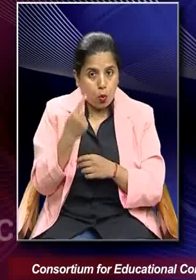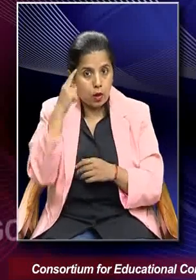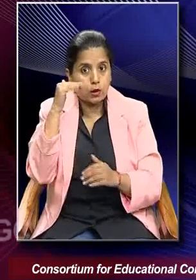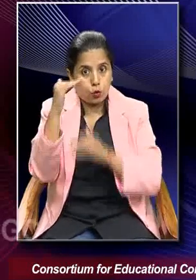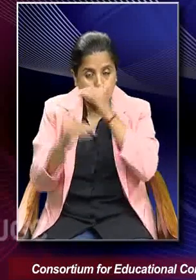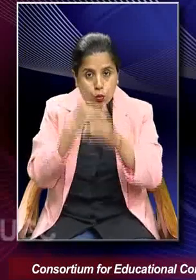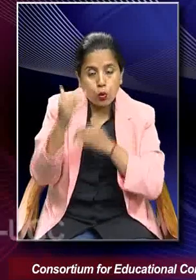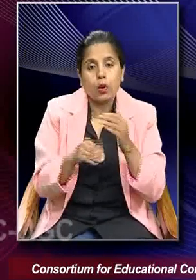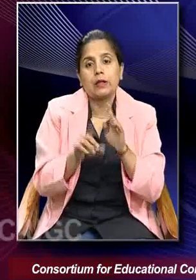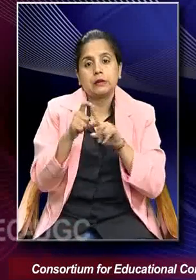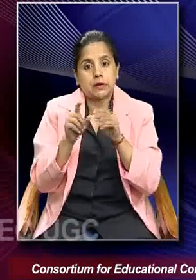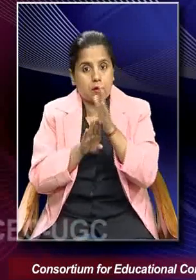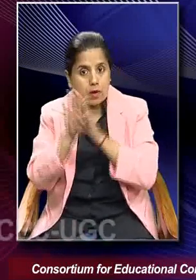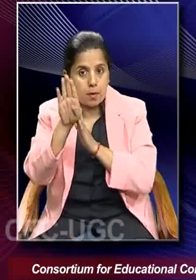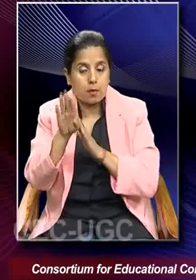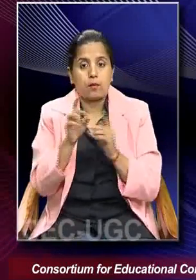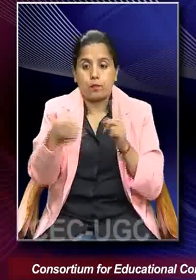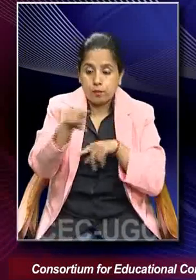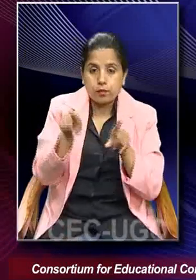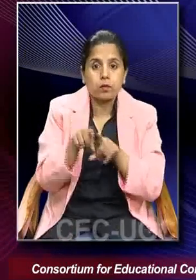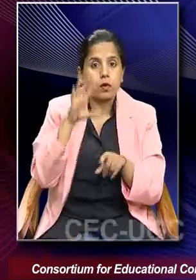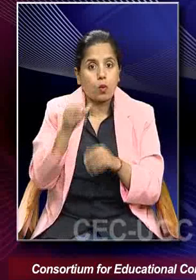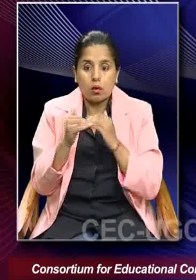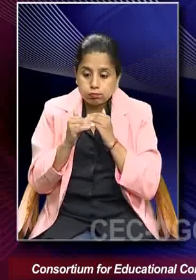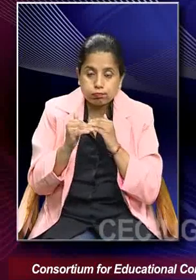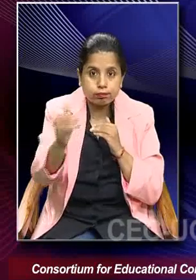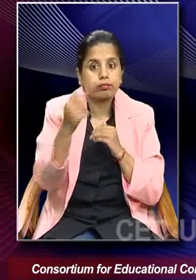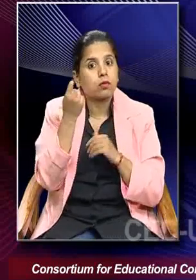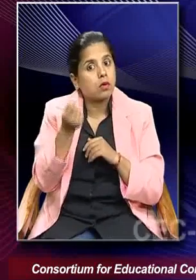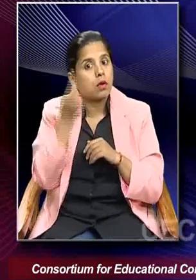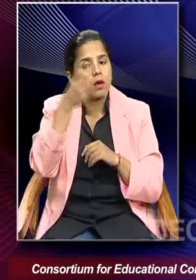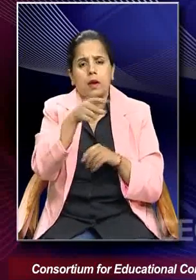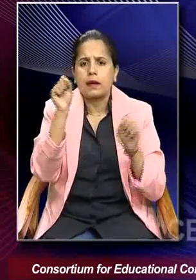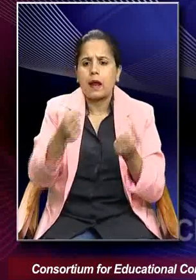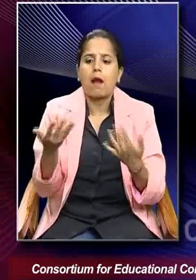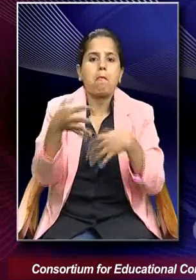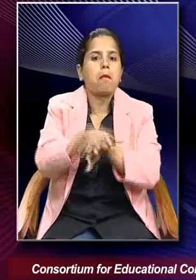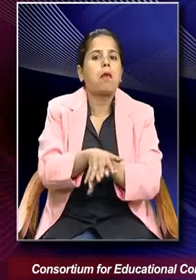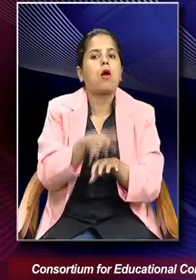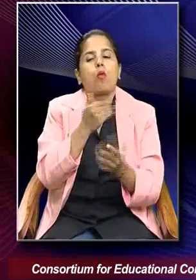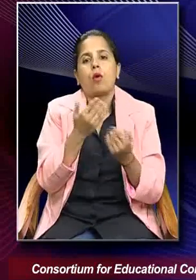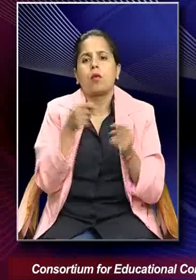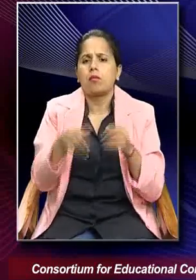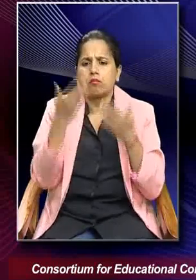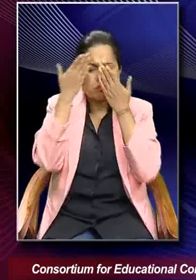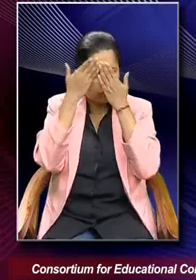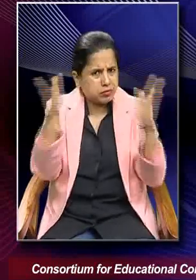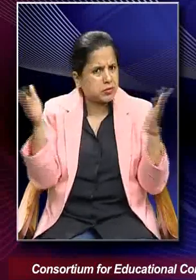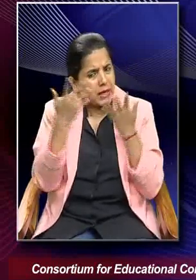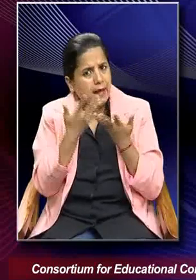growth, development, as well as sustainability, they can be applied at wide range